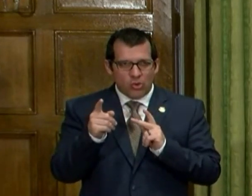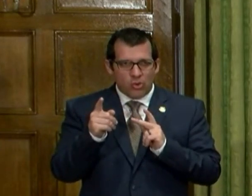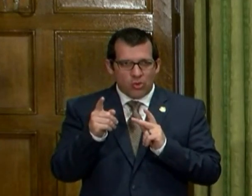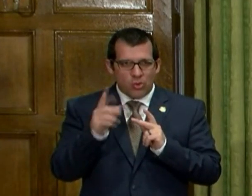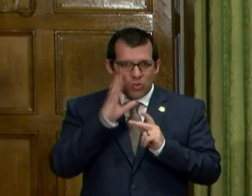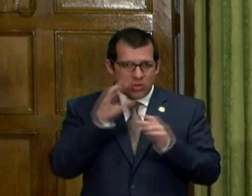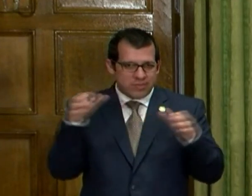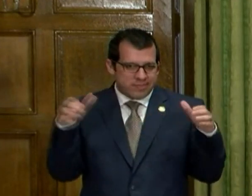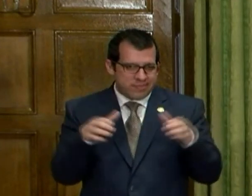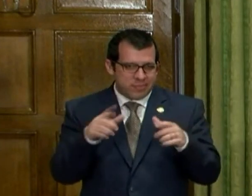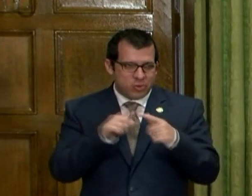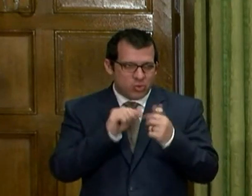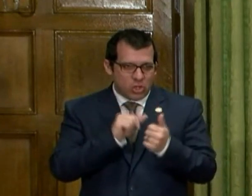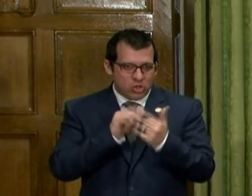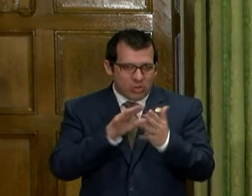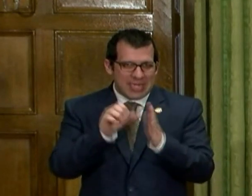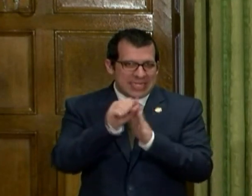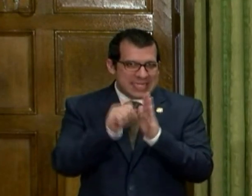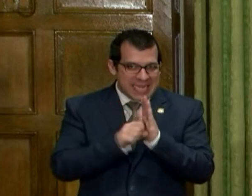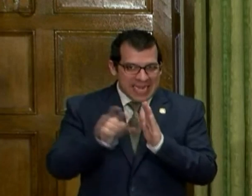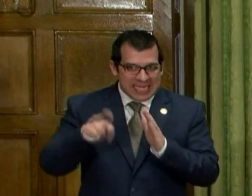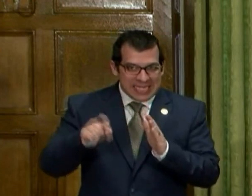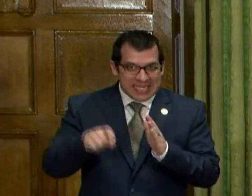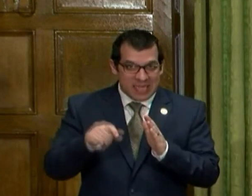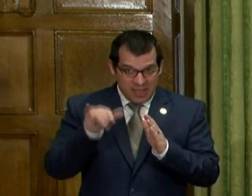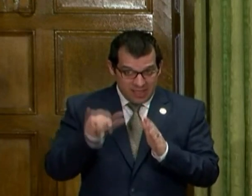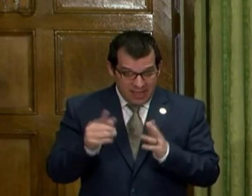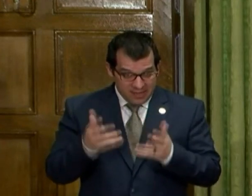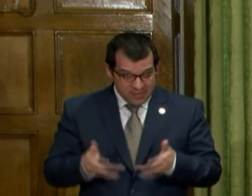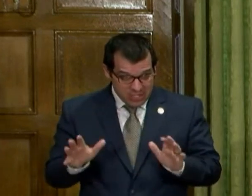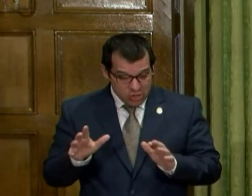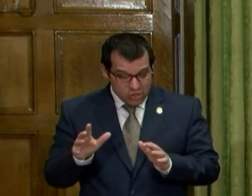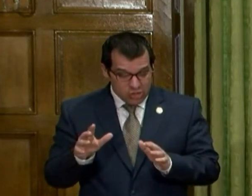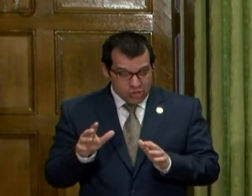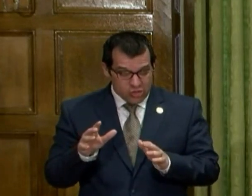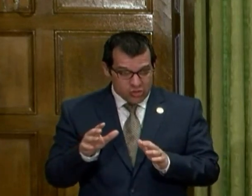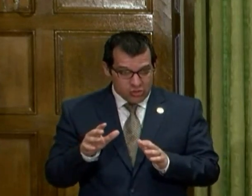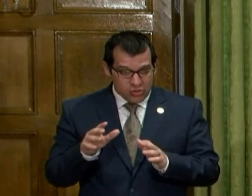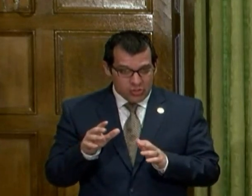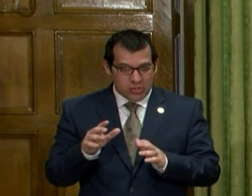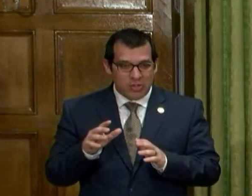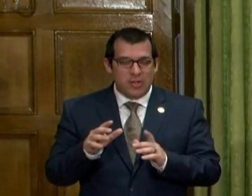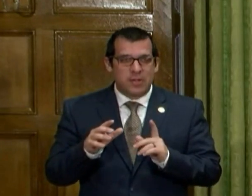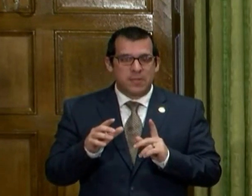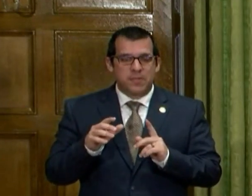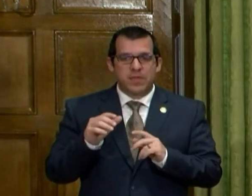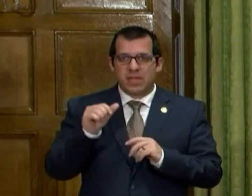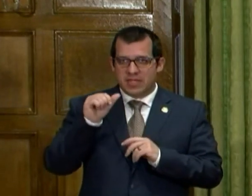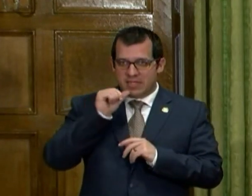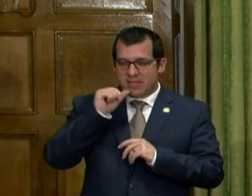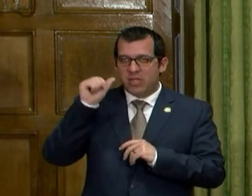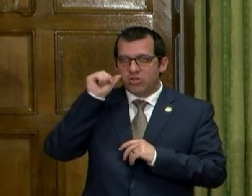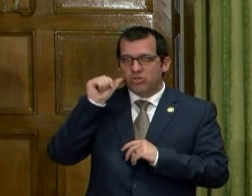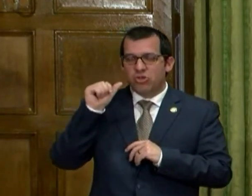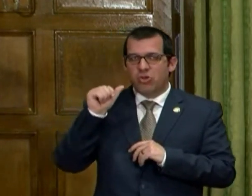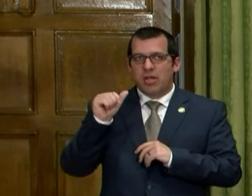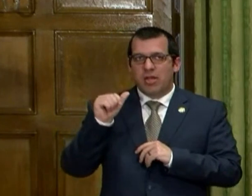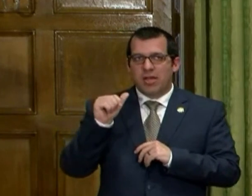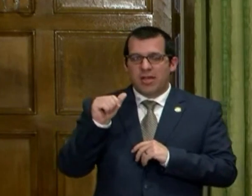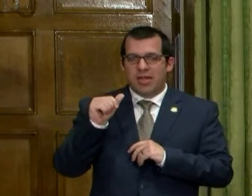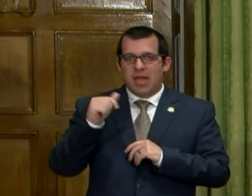together to address state needs. Has that been done? Have they? Well, yesterday,